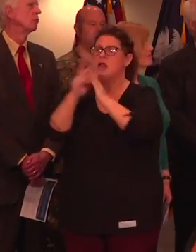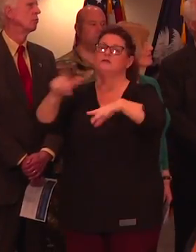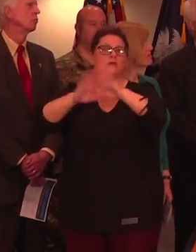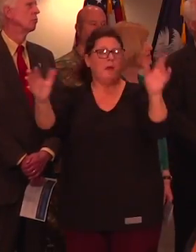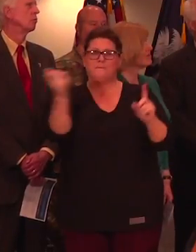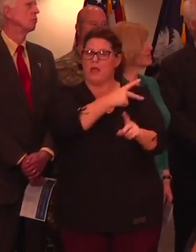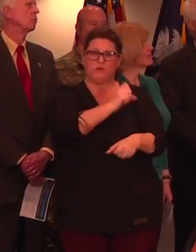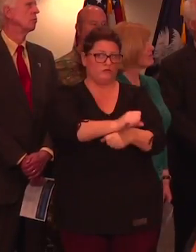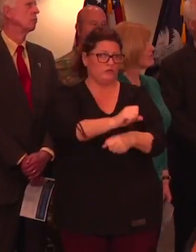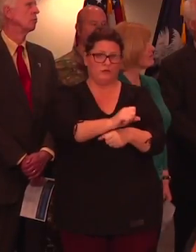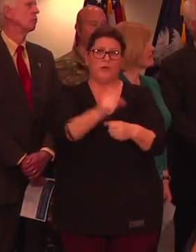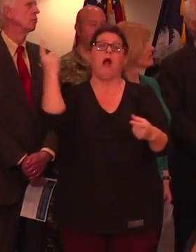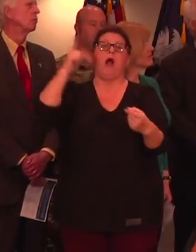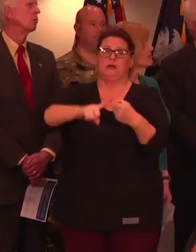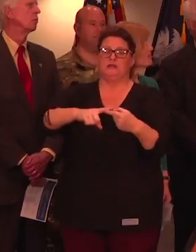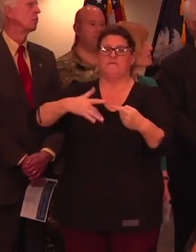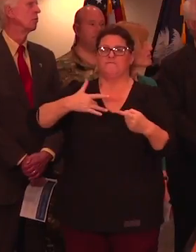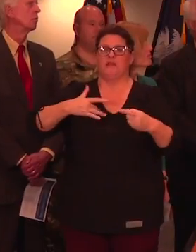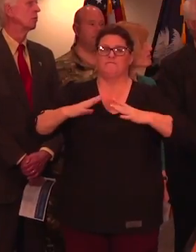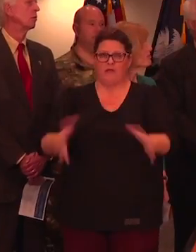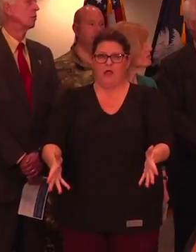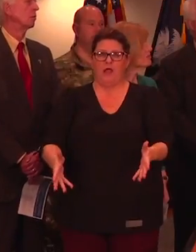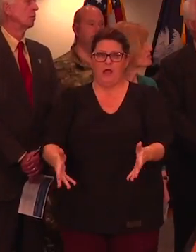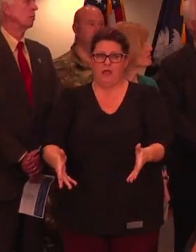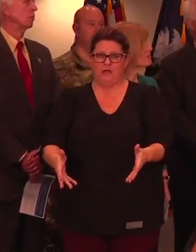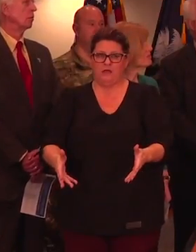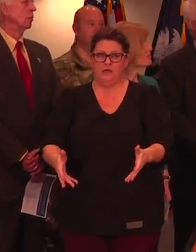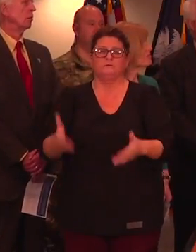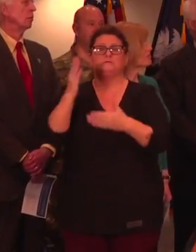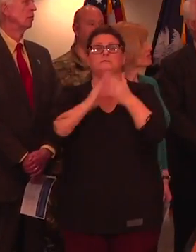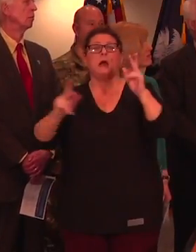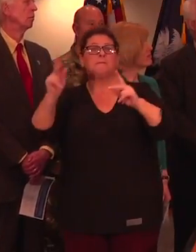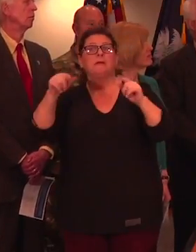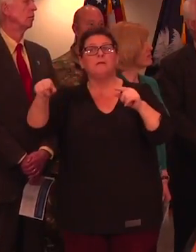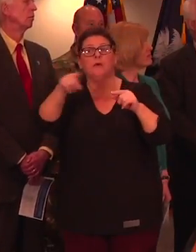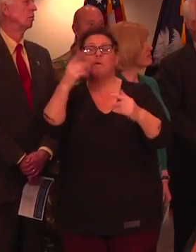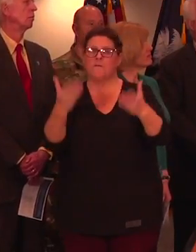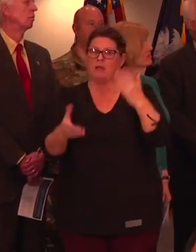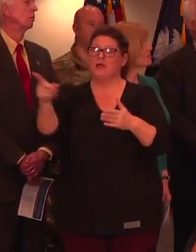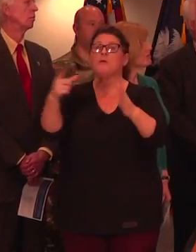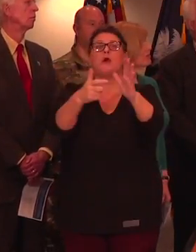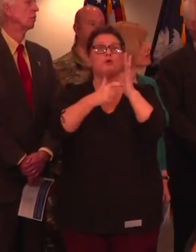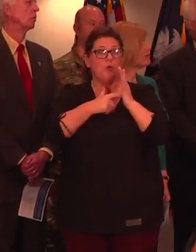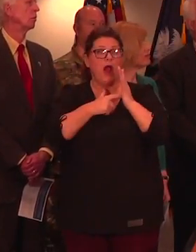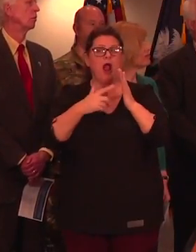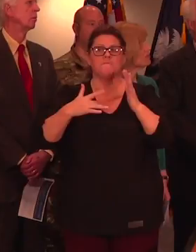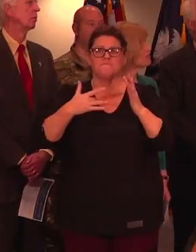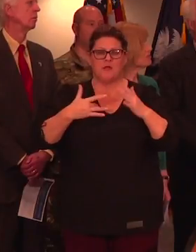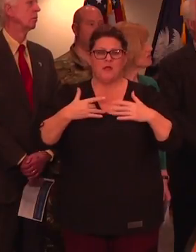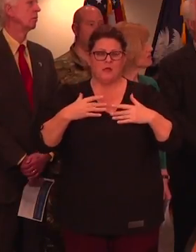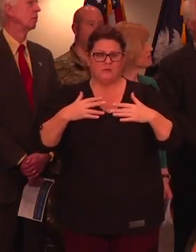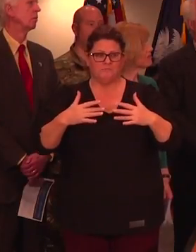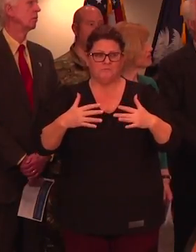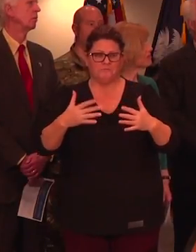work until they are symptom-free. For some individuals, they may require a test after symptoms resolve to